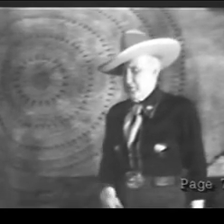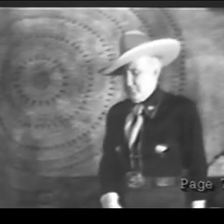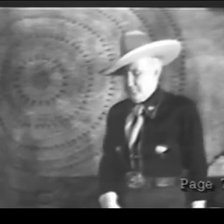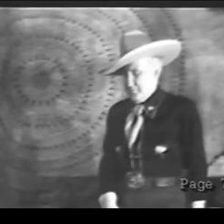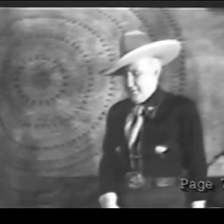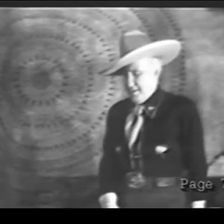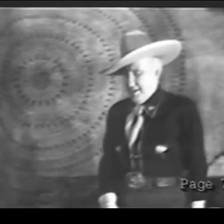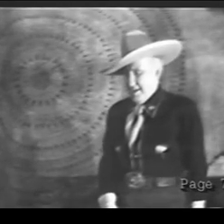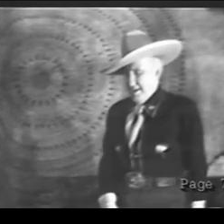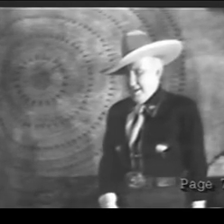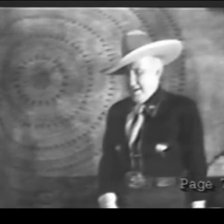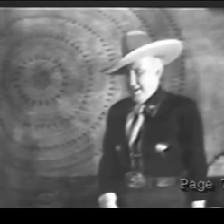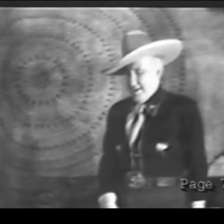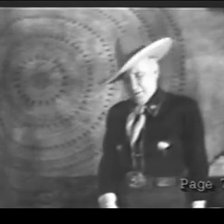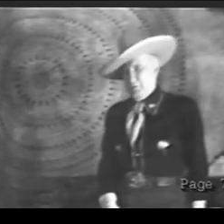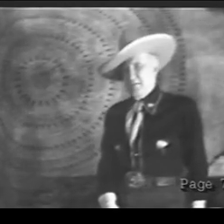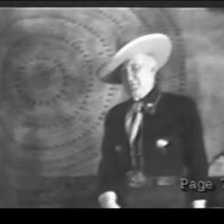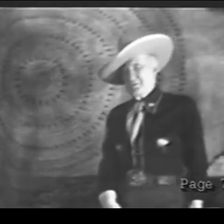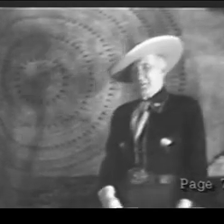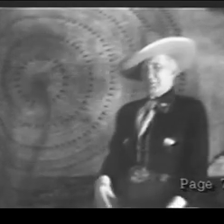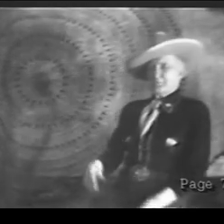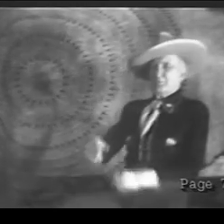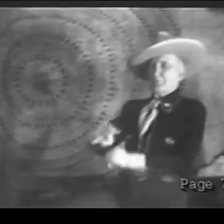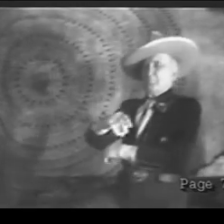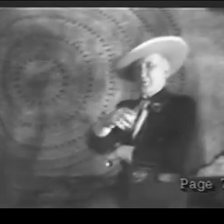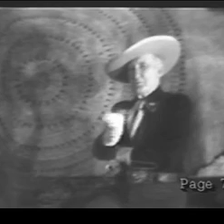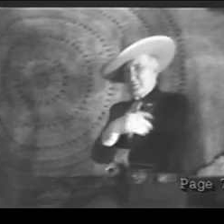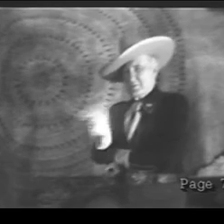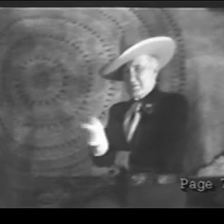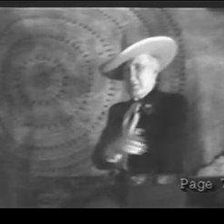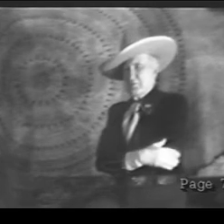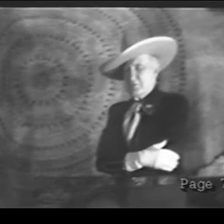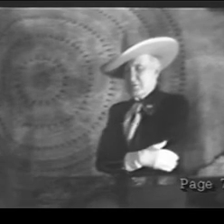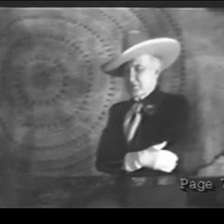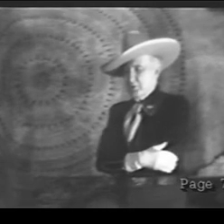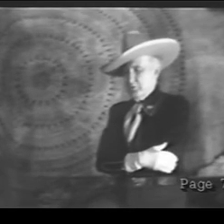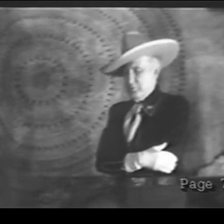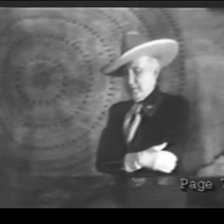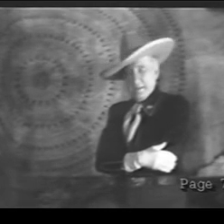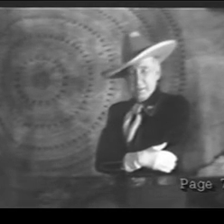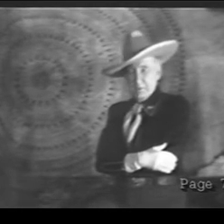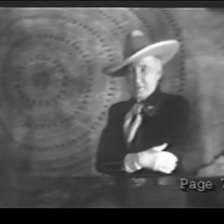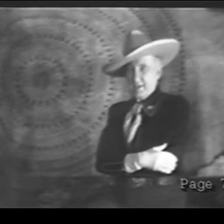drum. You know, when I first came into this moving picture business a number of years ago, I didn't come in as an